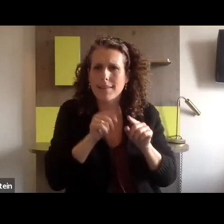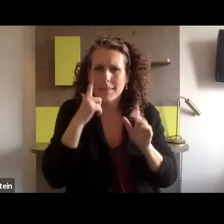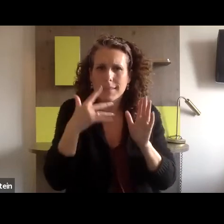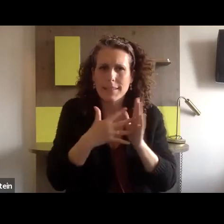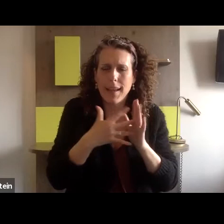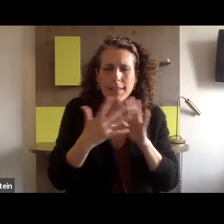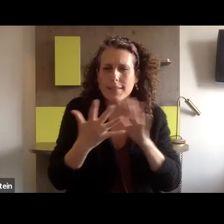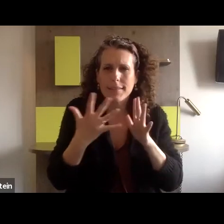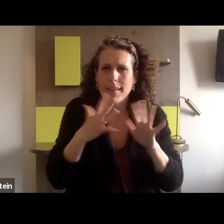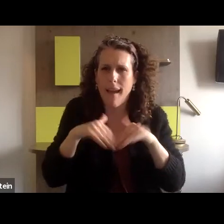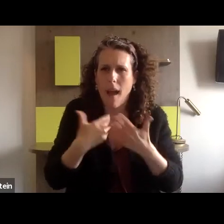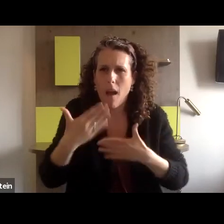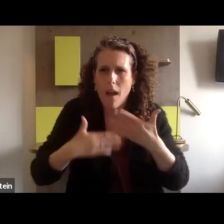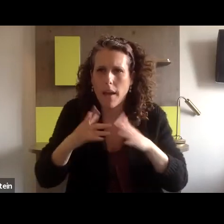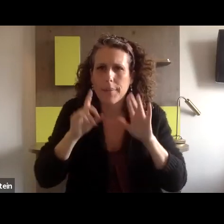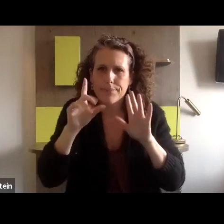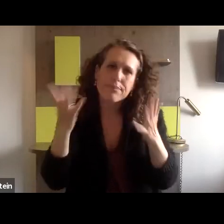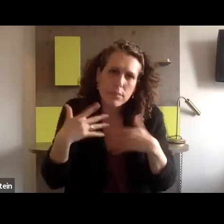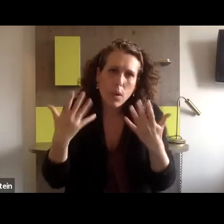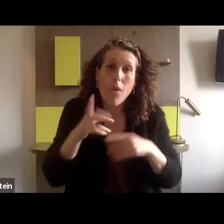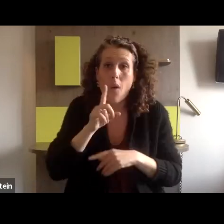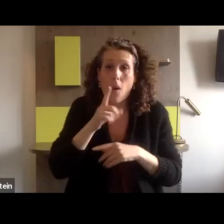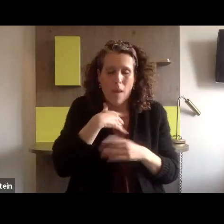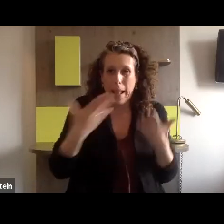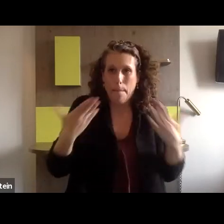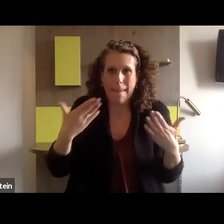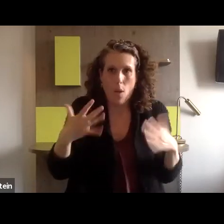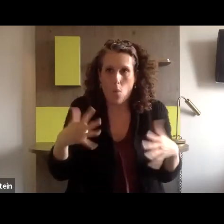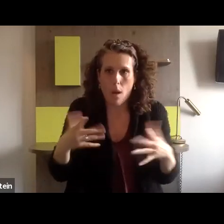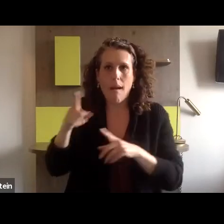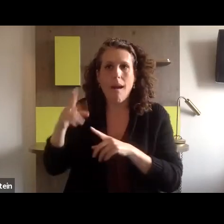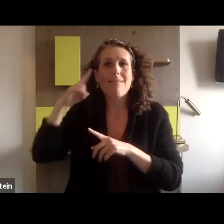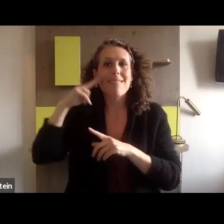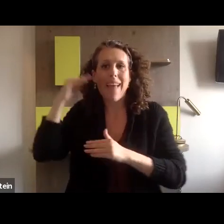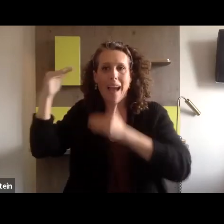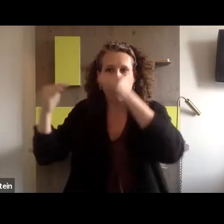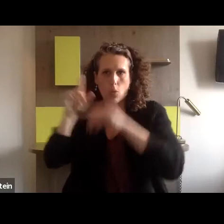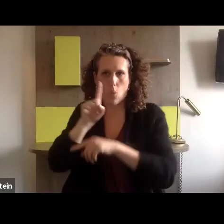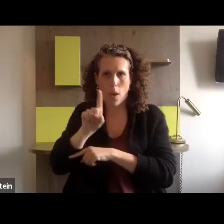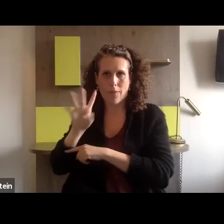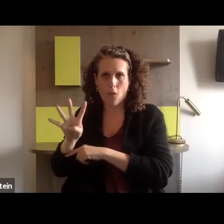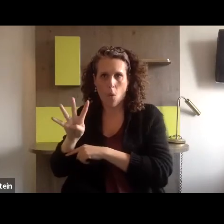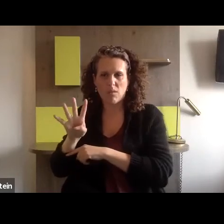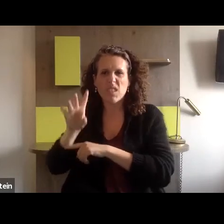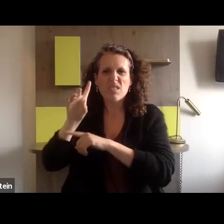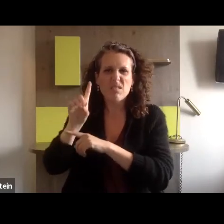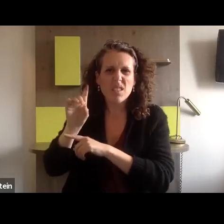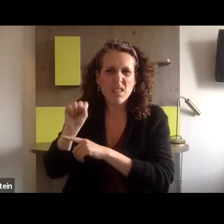we compared. We had 14 deaf adults of deaf adults using Swiss German Sign Language,